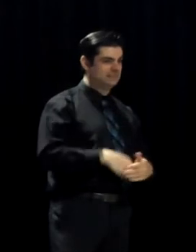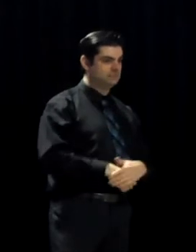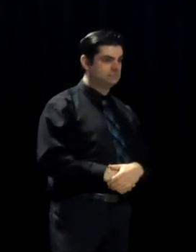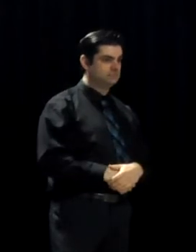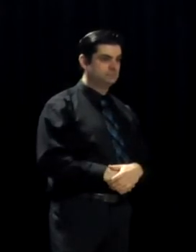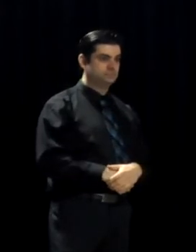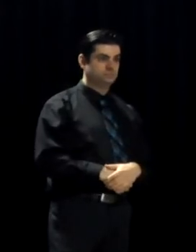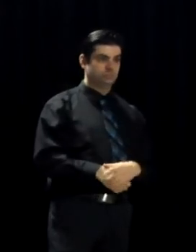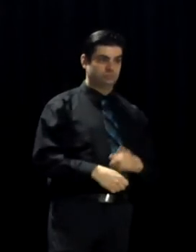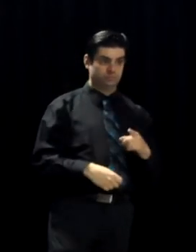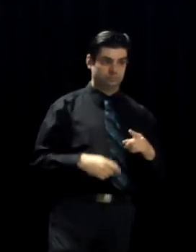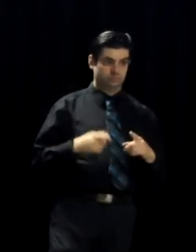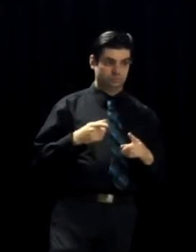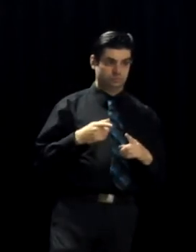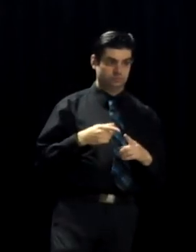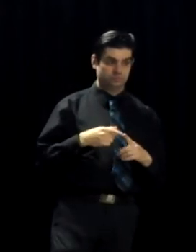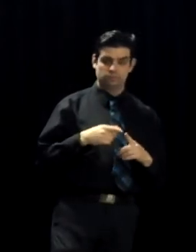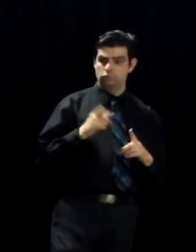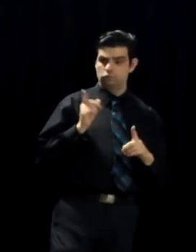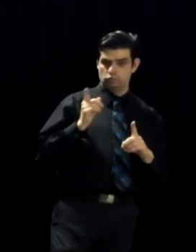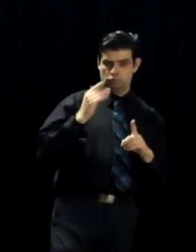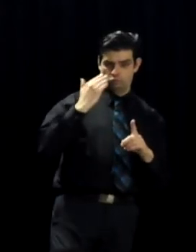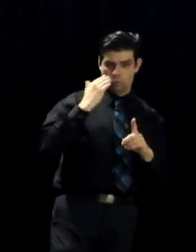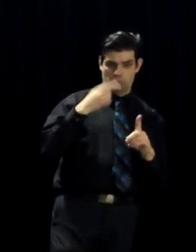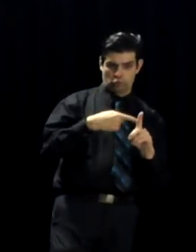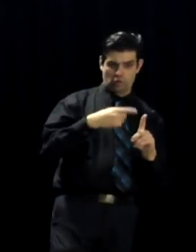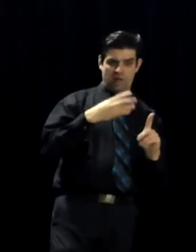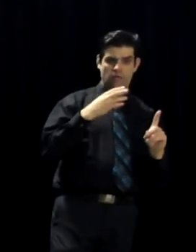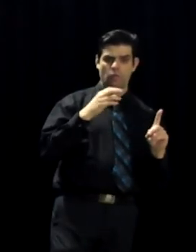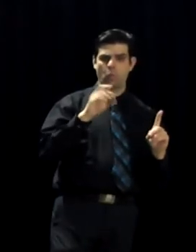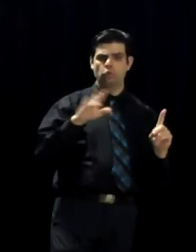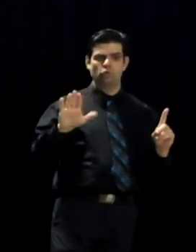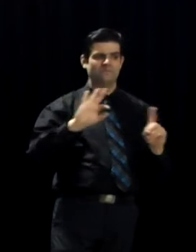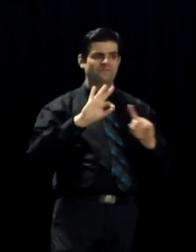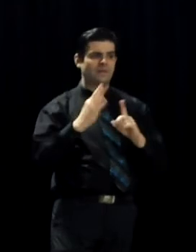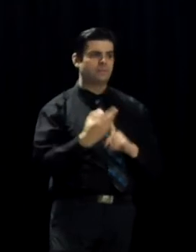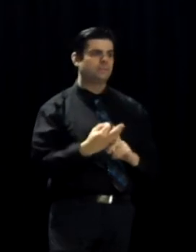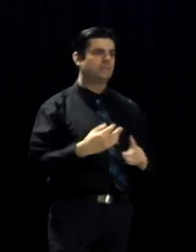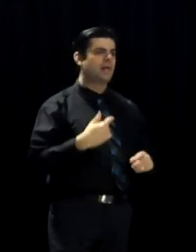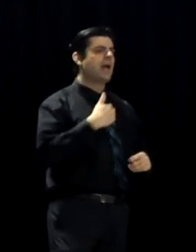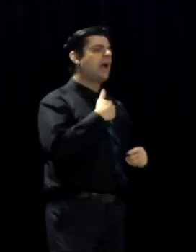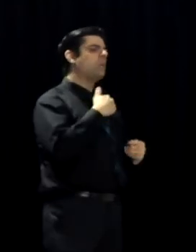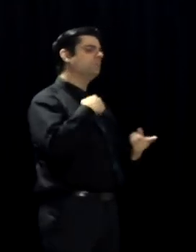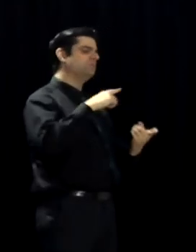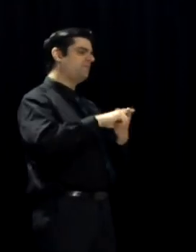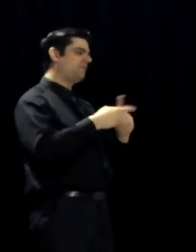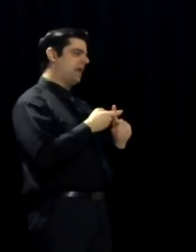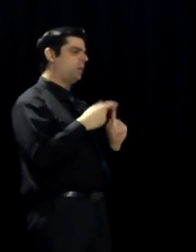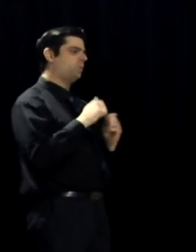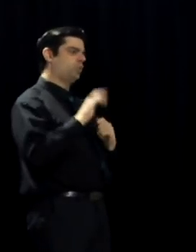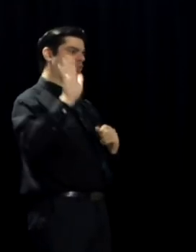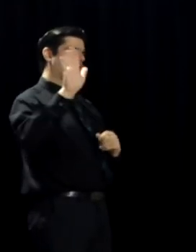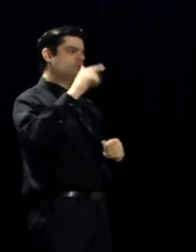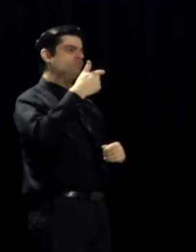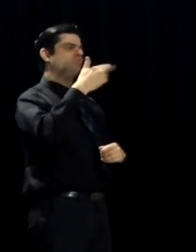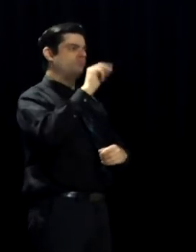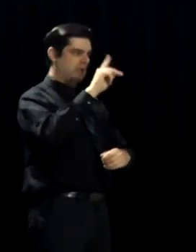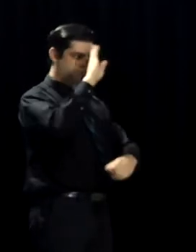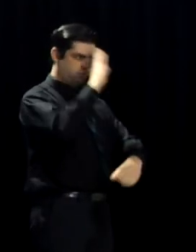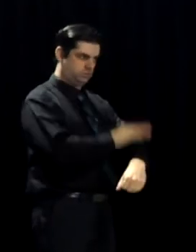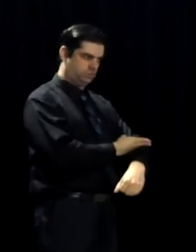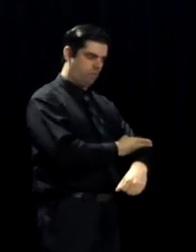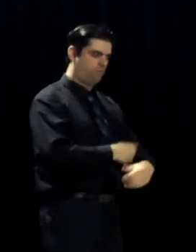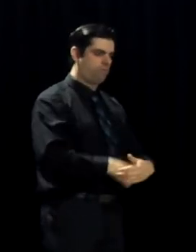Their grandson and their family. Yeah. Okay. All right. And I wanted to ask about the numbers. I believe yesterday